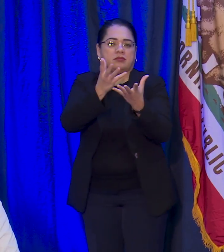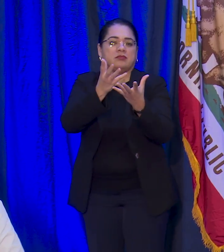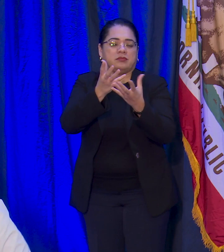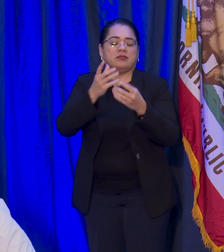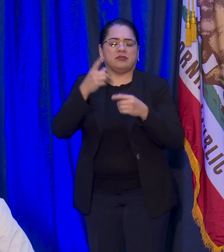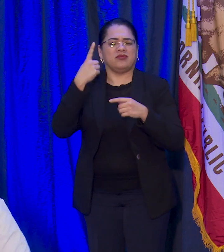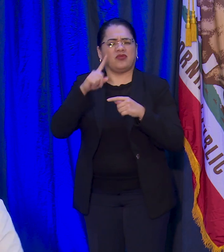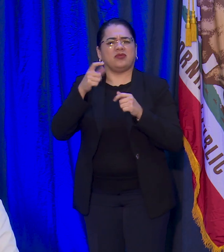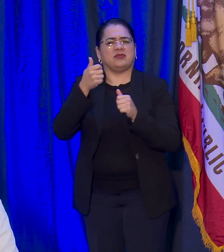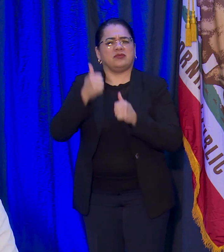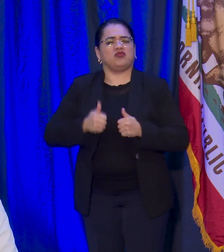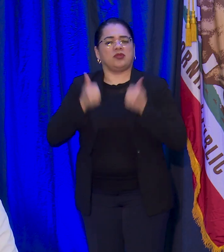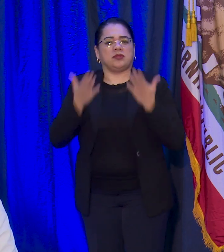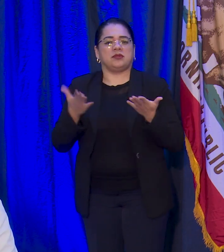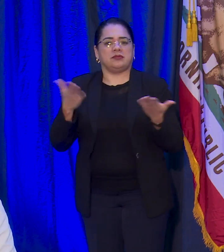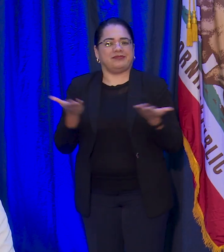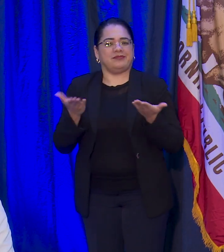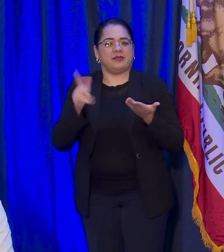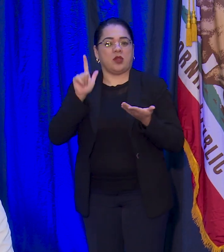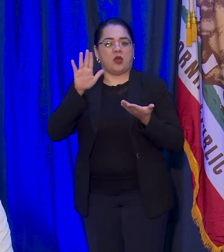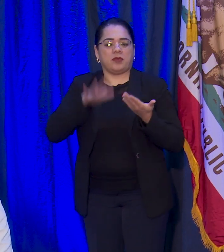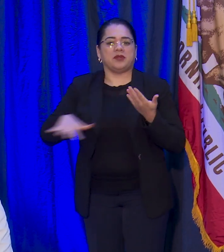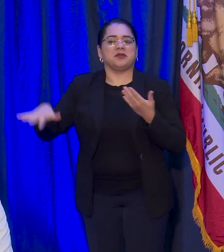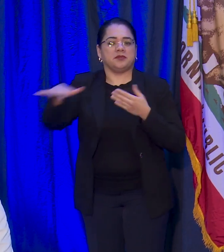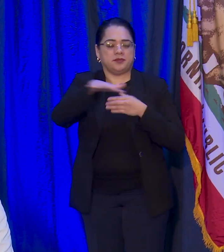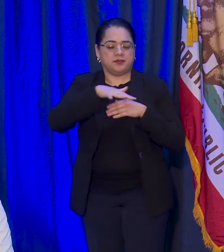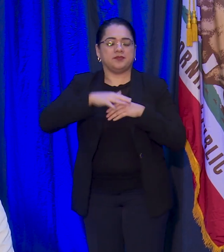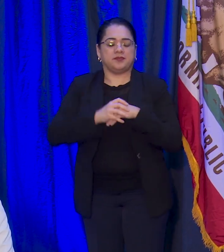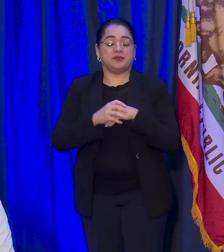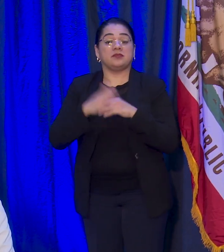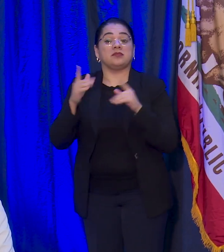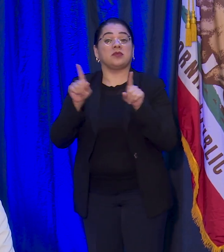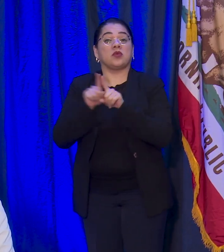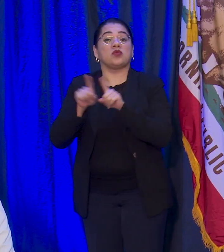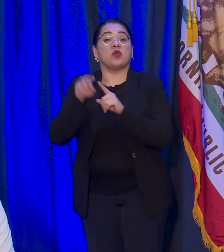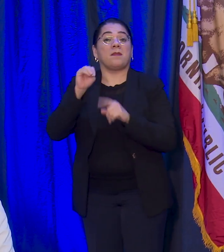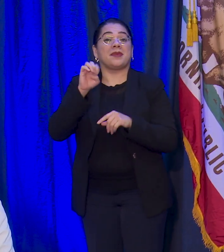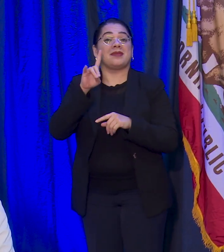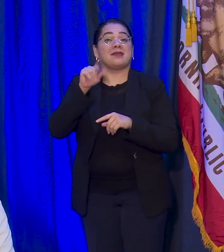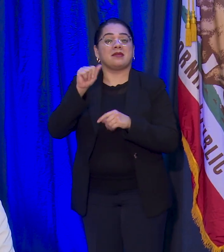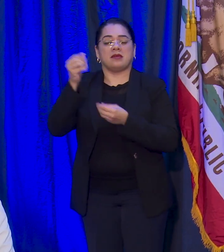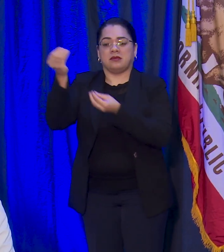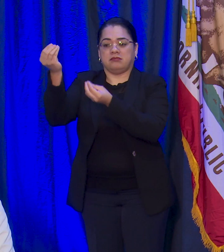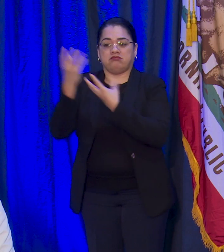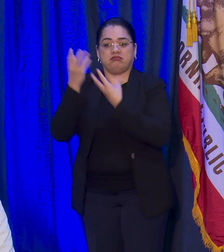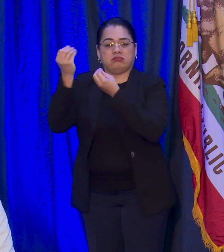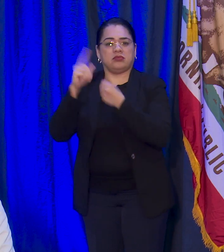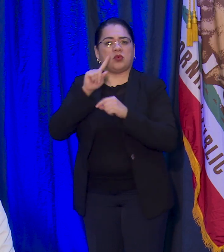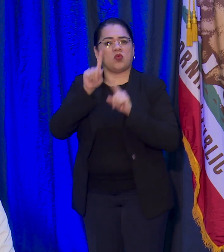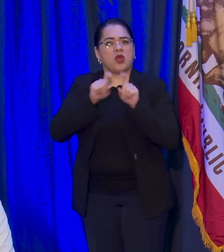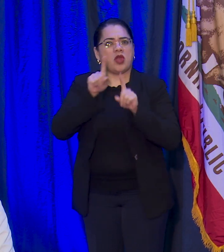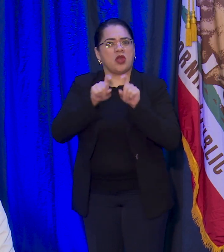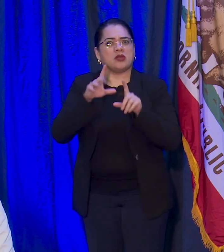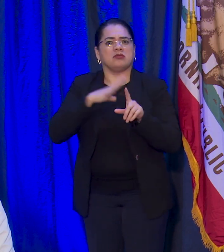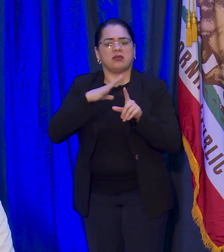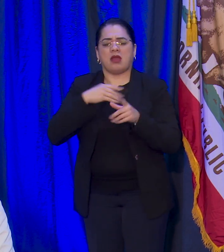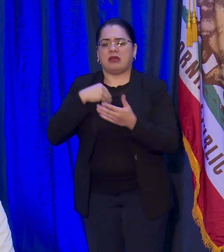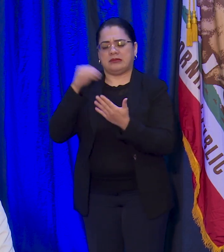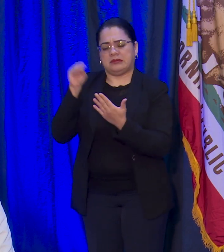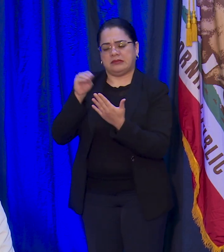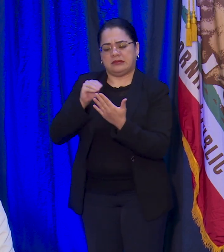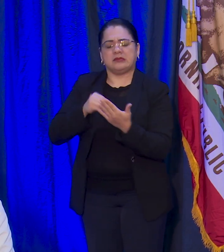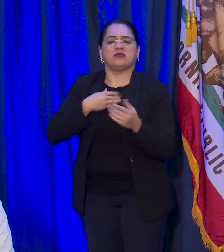community, and also answer any questions that may have come in from members of the media so that we're informing them as well of what any issues that there might